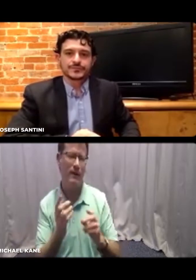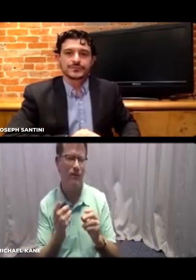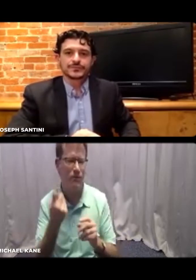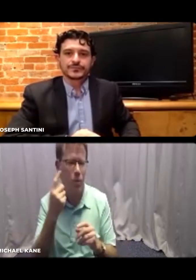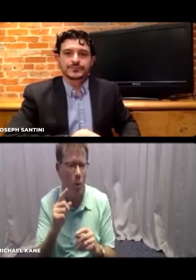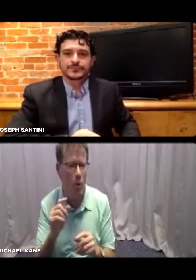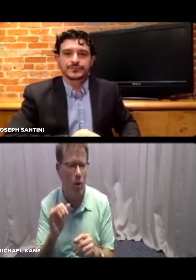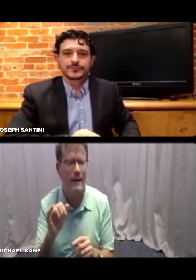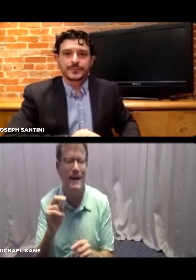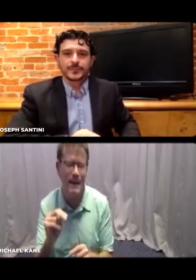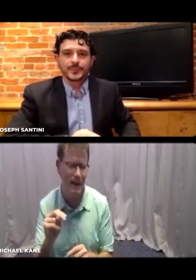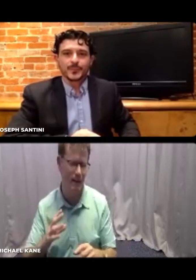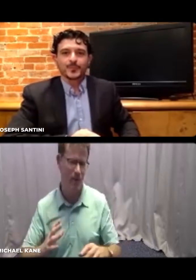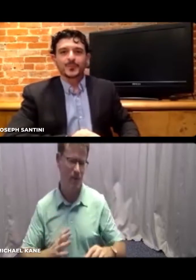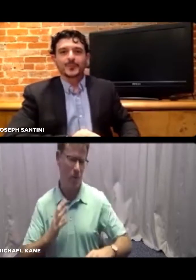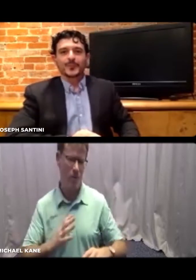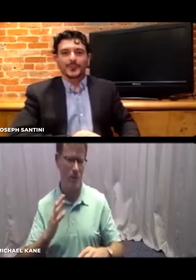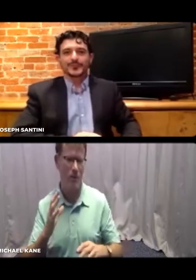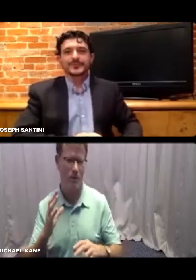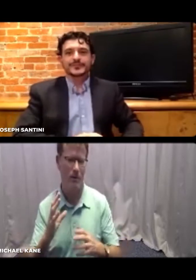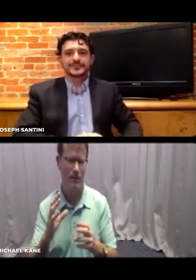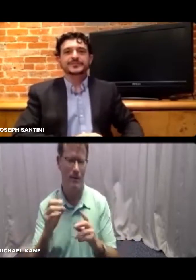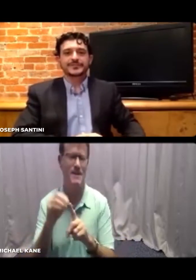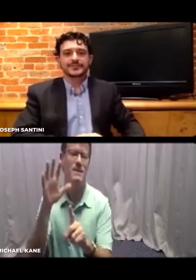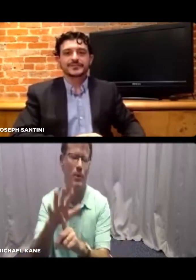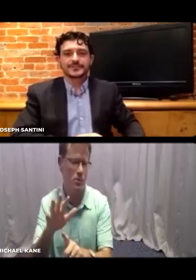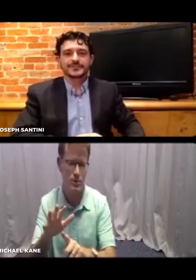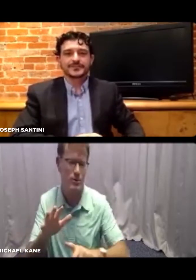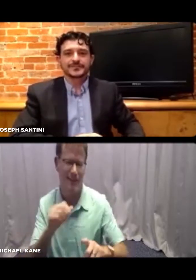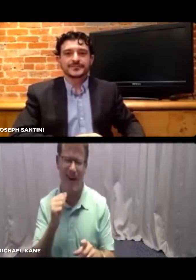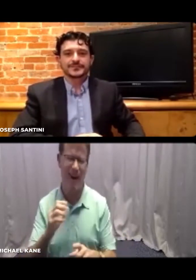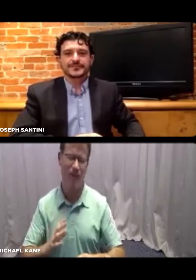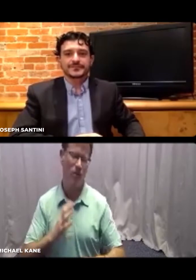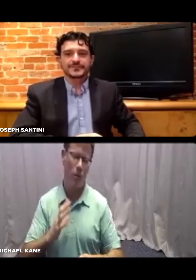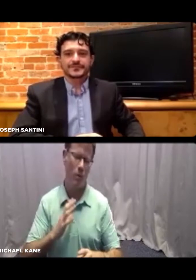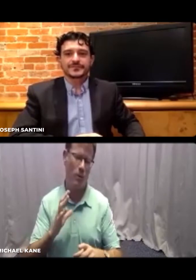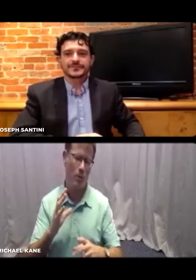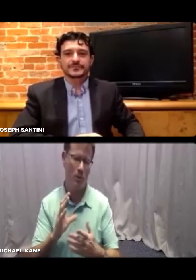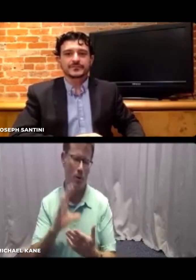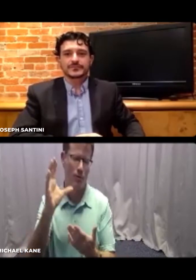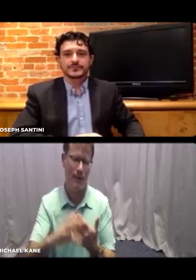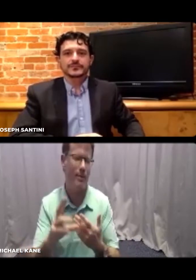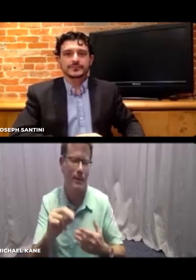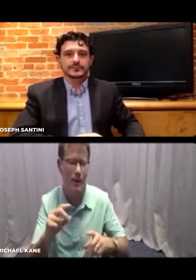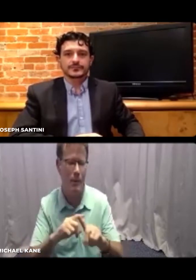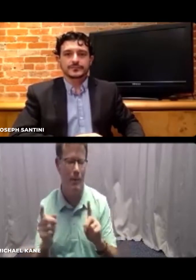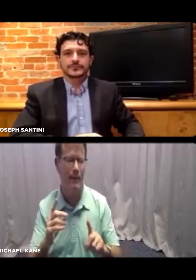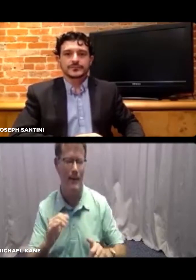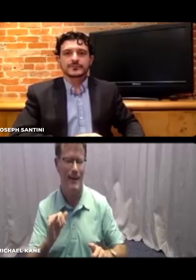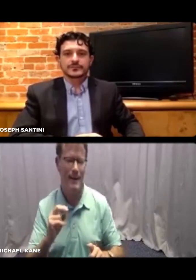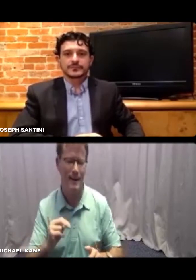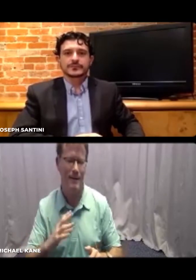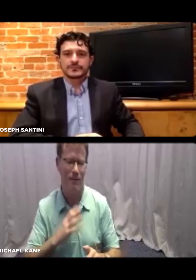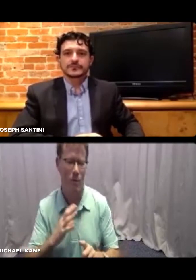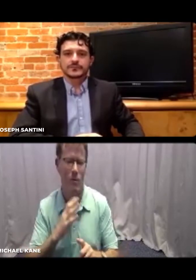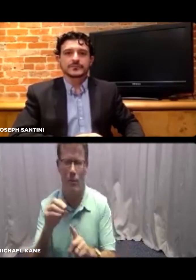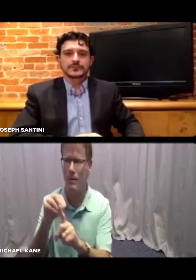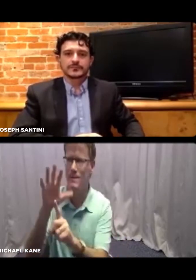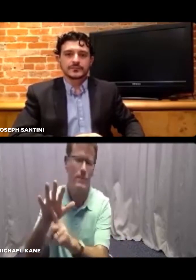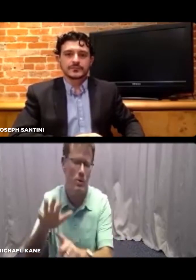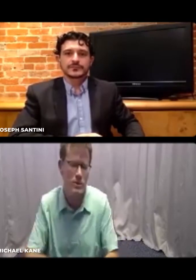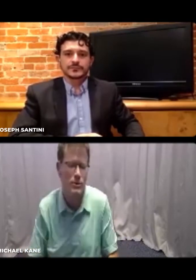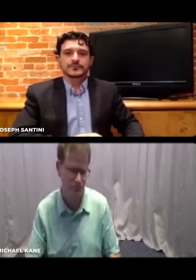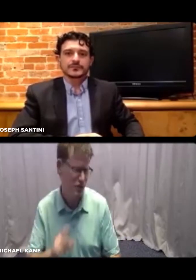course, I'm speaking as informal exposure. I'm not talking about a curriculum, of course. This is informal exposure.